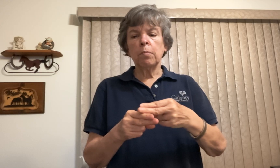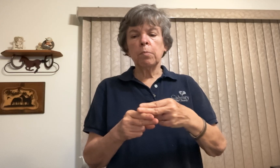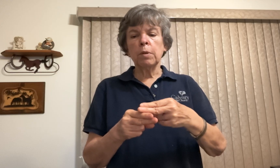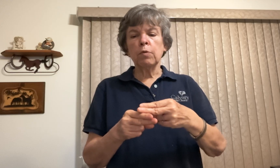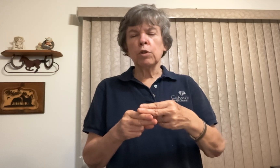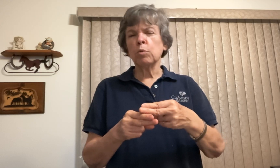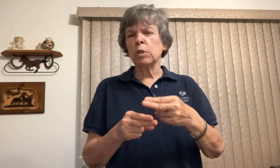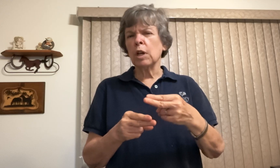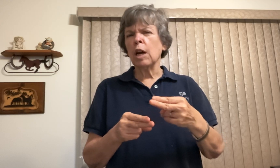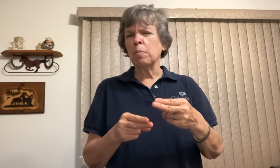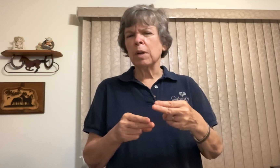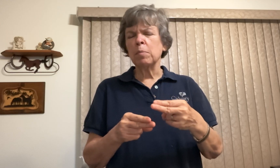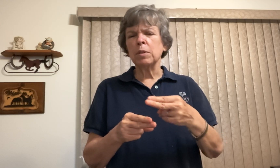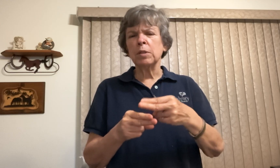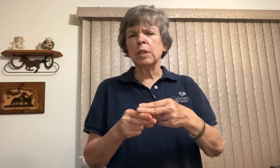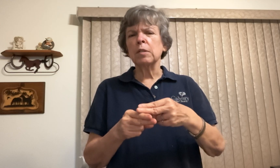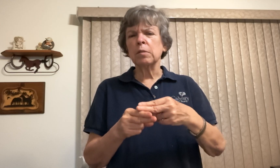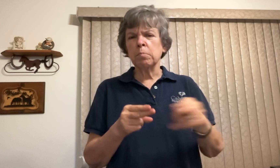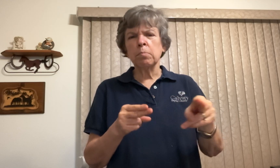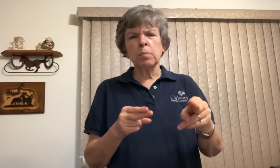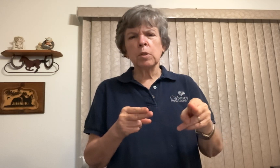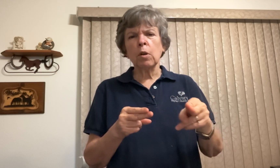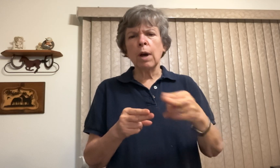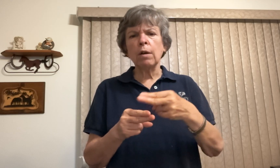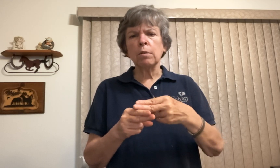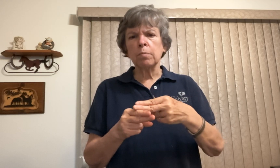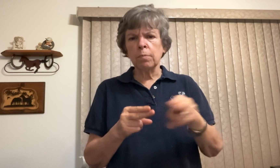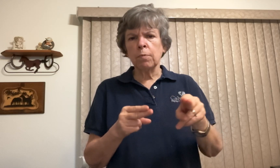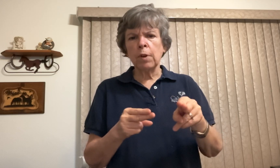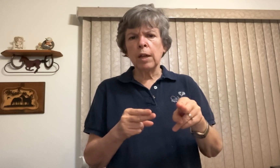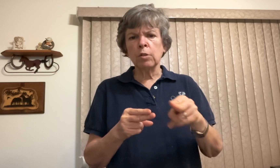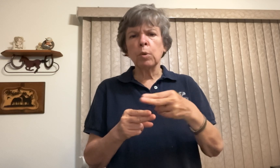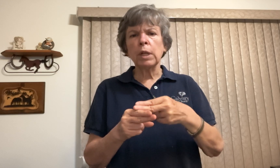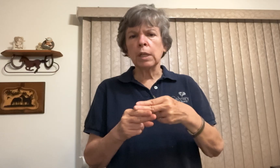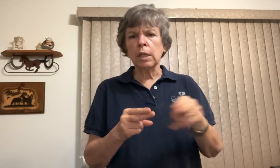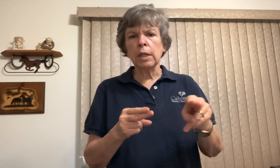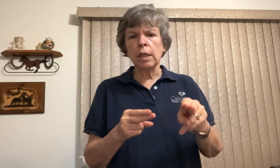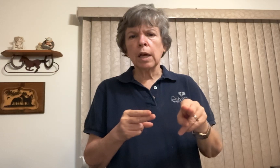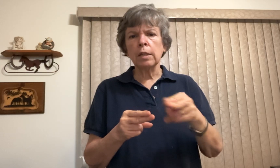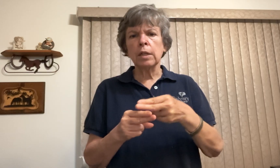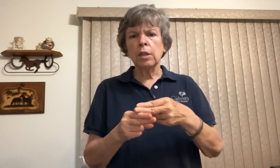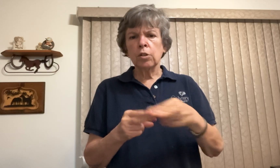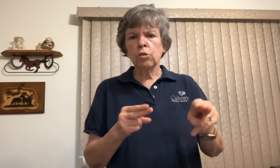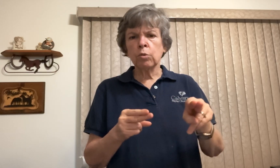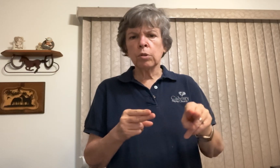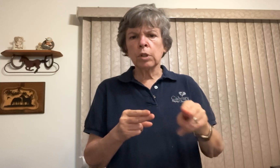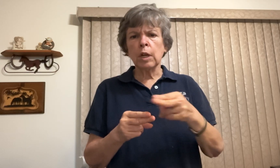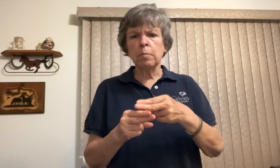But for short time, what I've been seeing is to go out fast, quickly, like that. Short time.